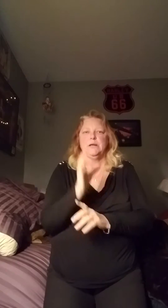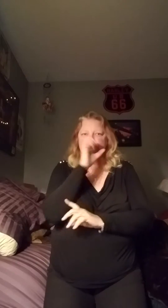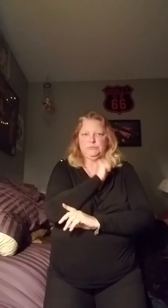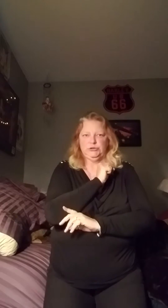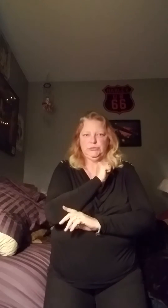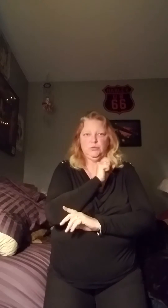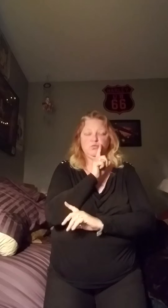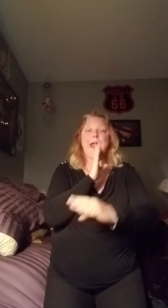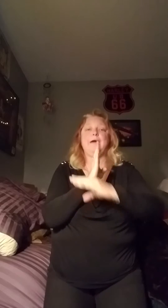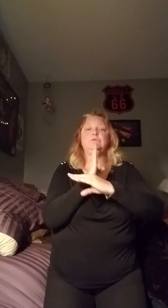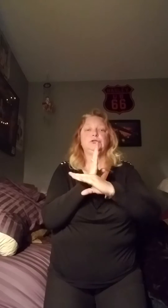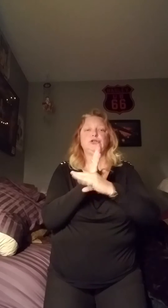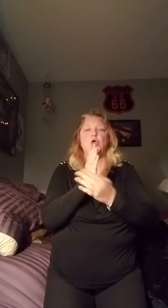average throughout much of your life.